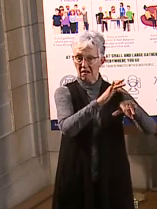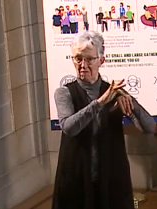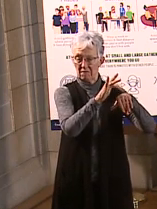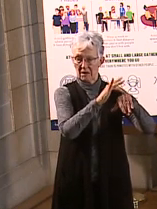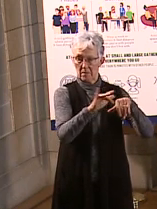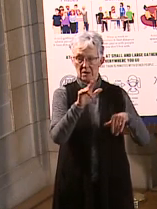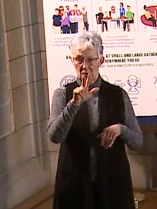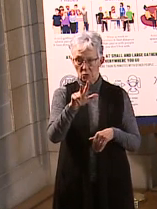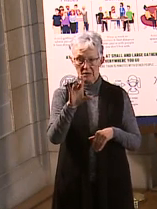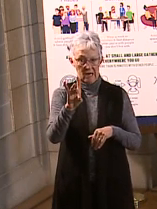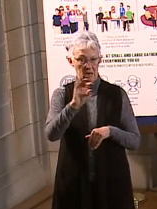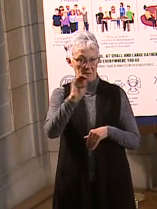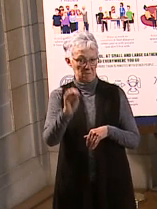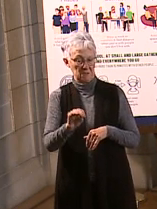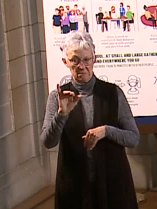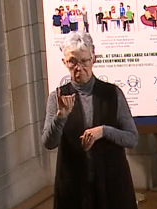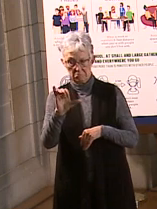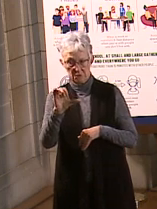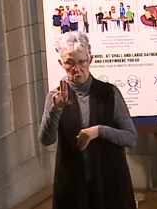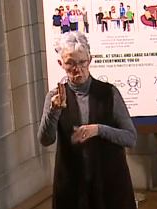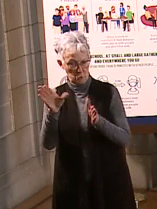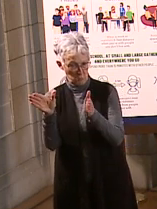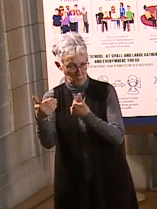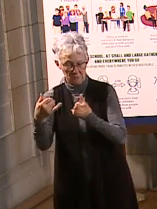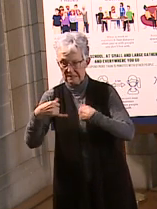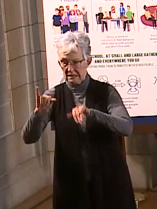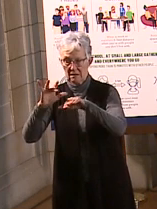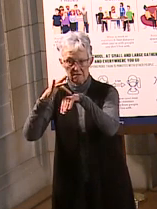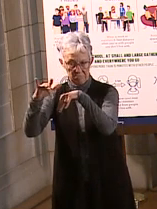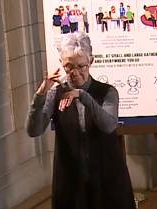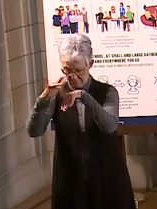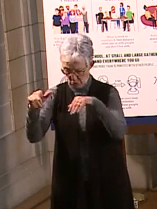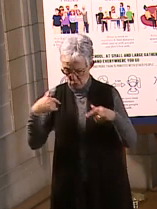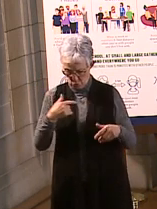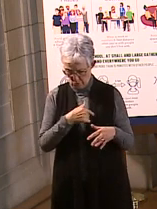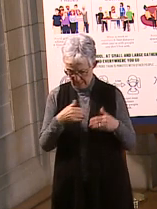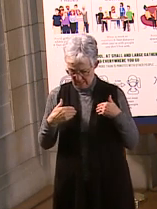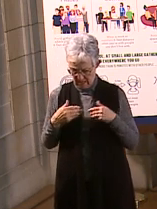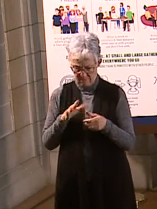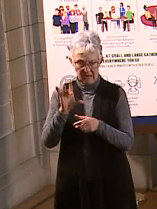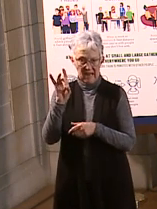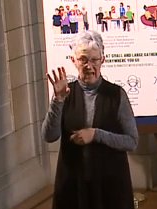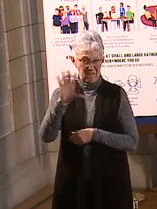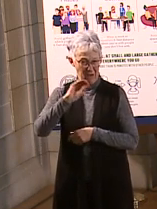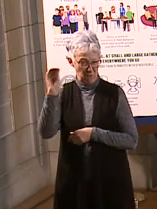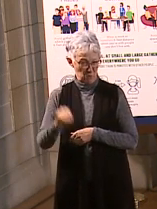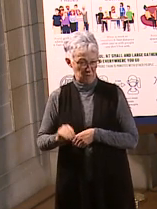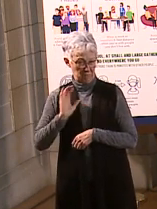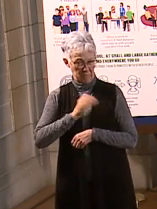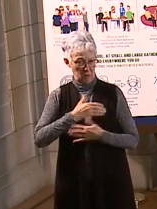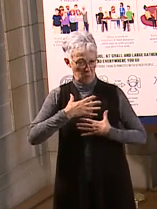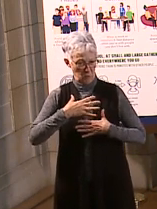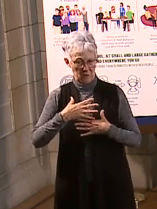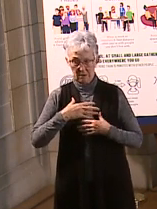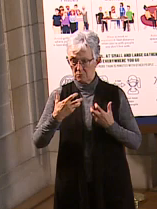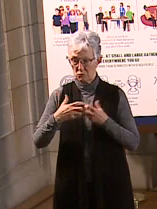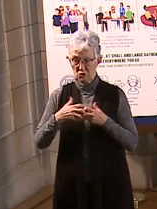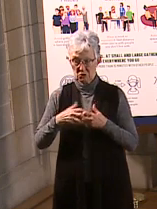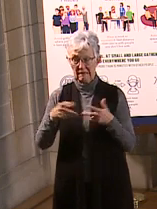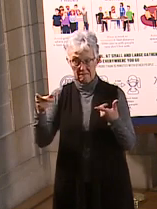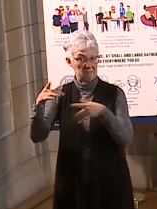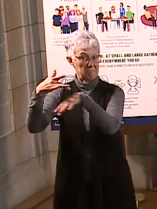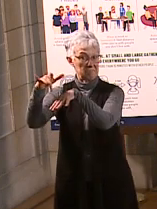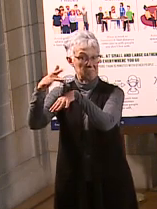are available, and 79% of our ventilators. So we have robust hospital capacity, and we're at a stage right now where